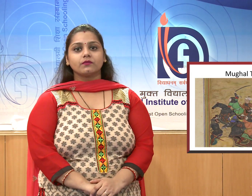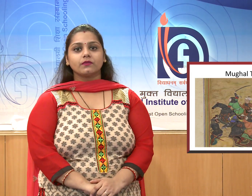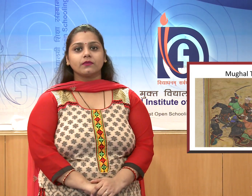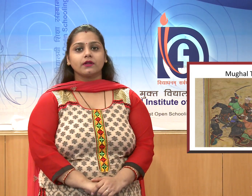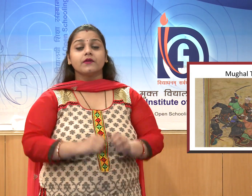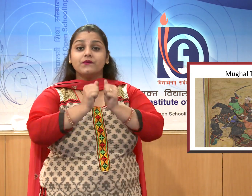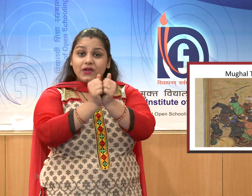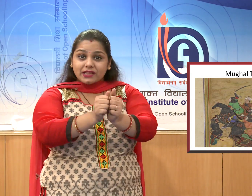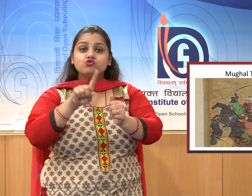with these troops